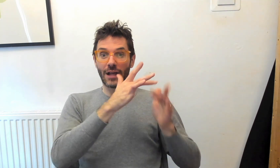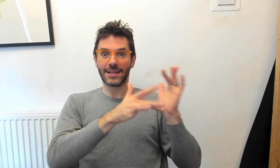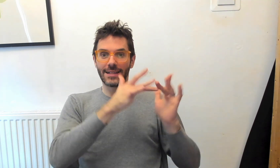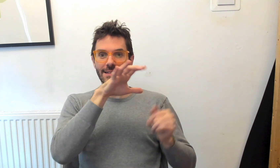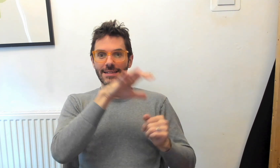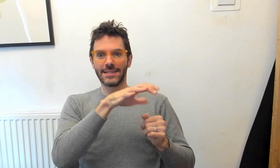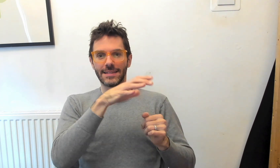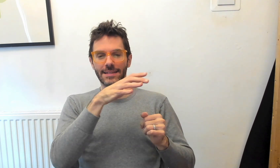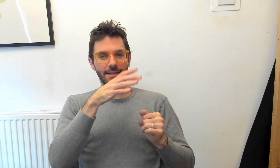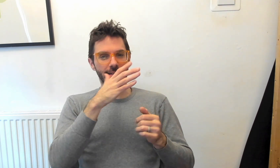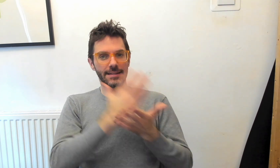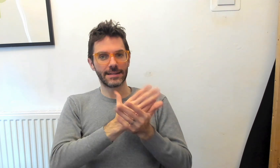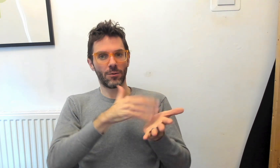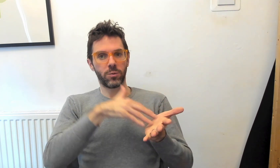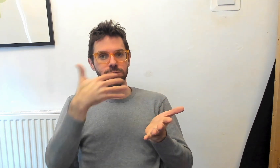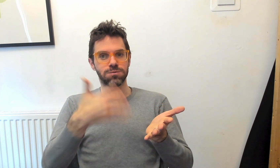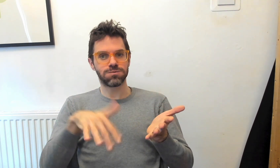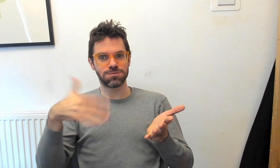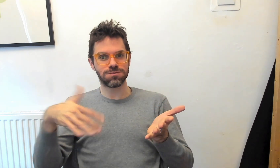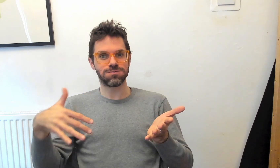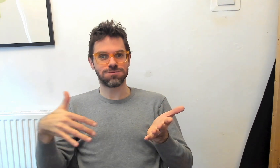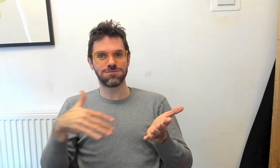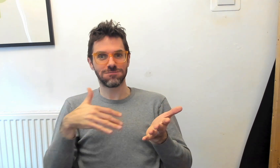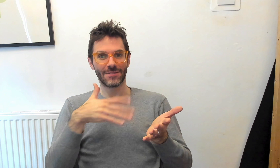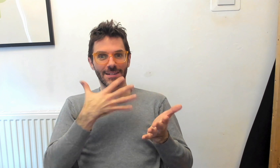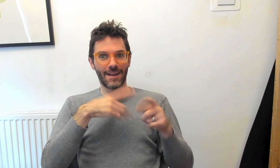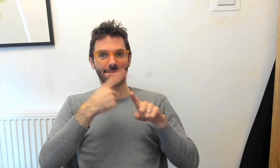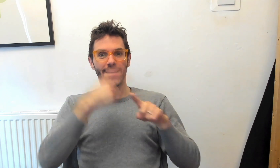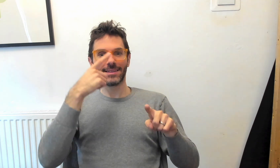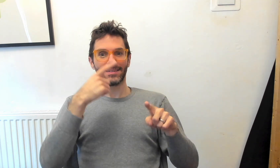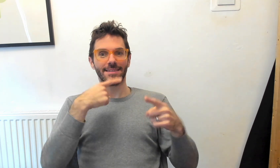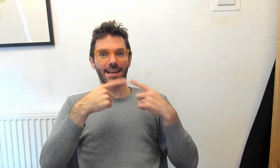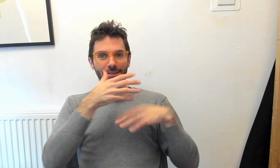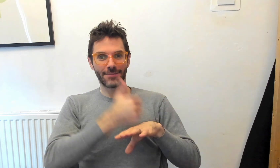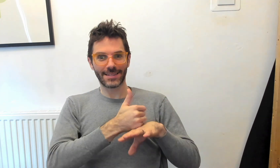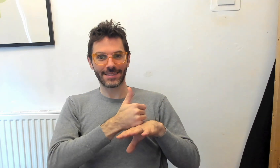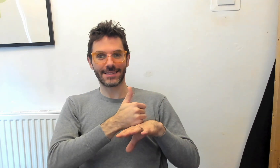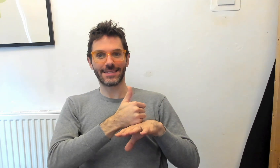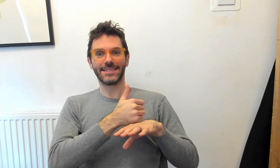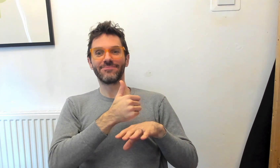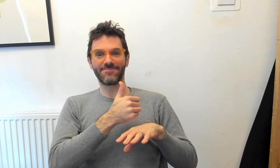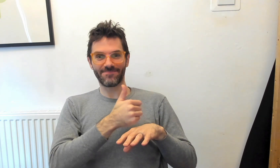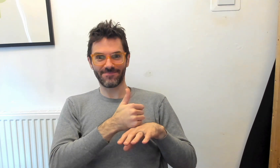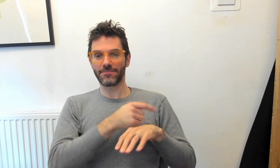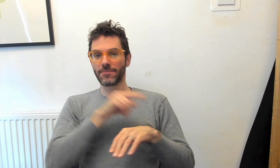And the reason we have these separate is because online is very expensive and requires a fast